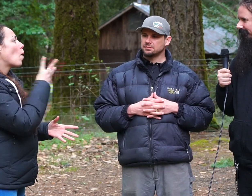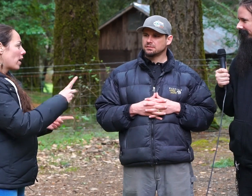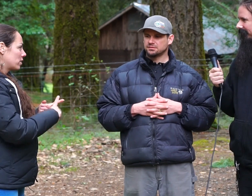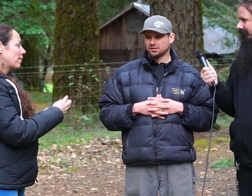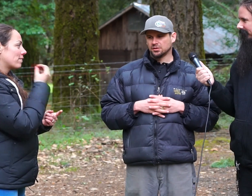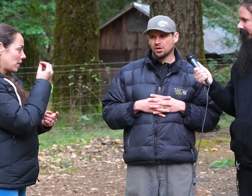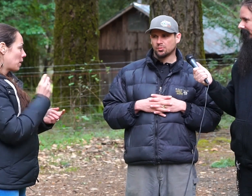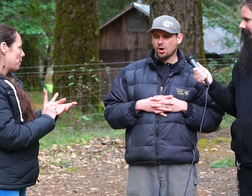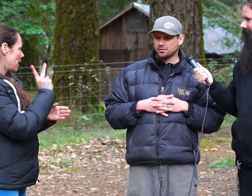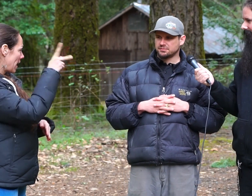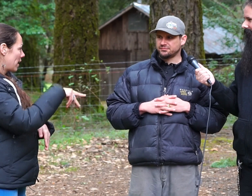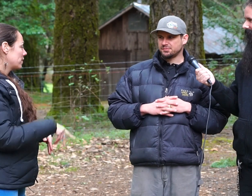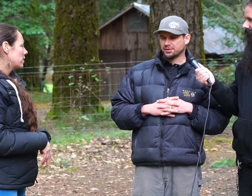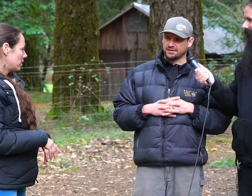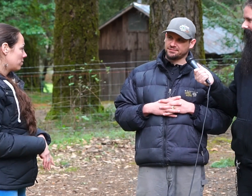a lot of water to feed plants